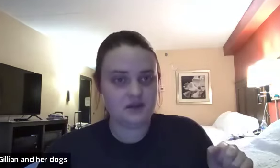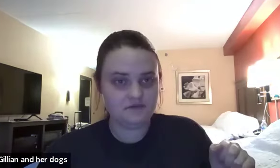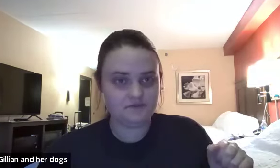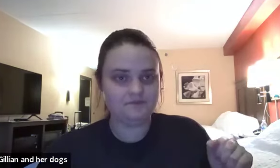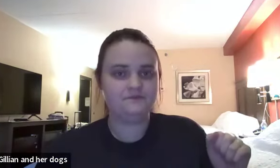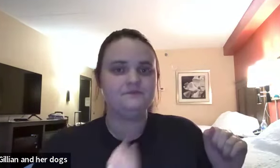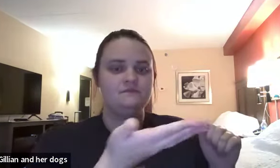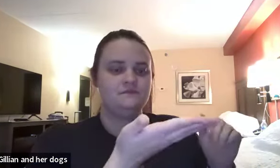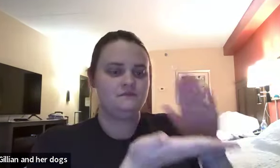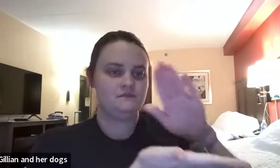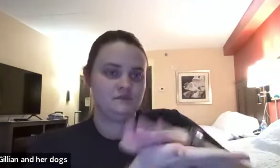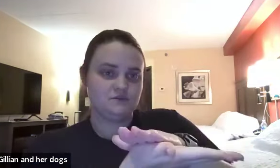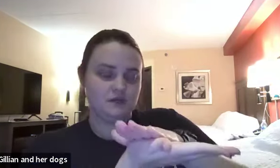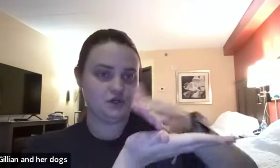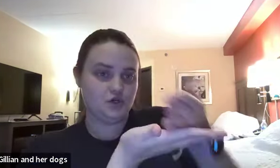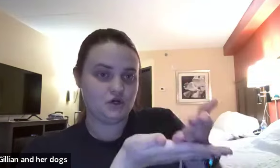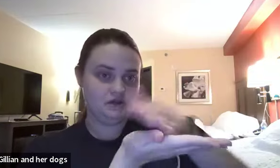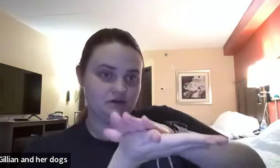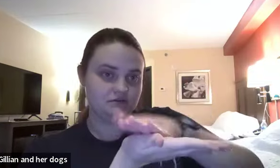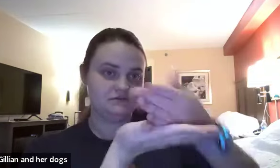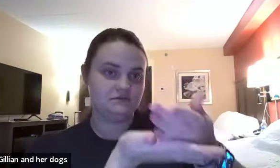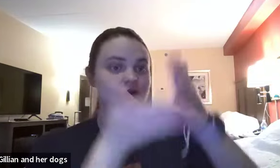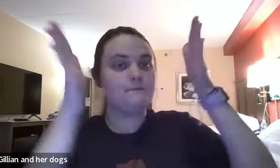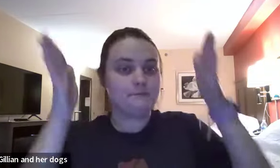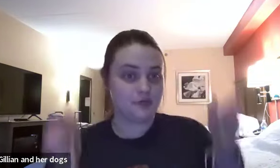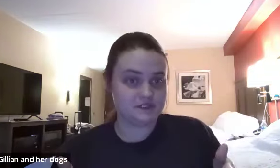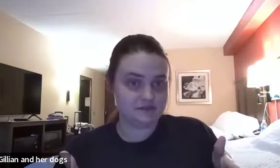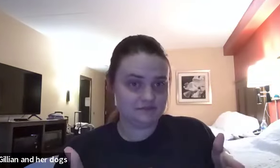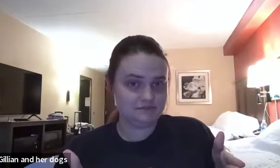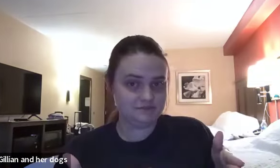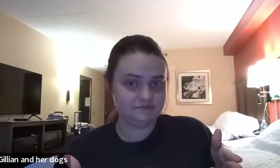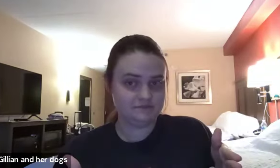Chef. So we had cook, person.